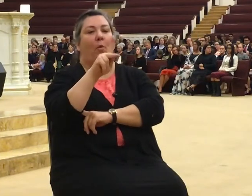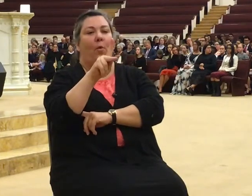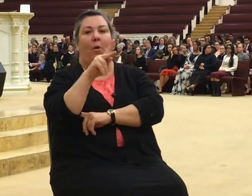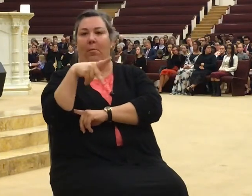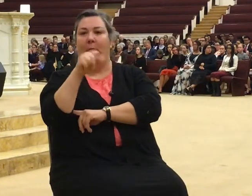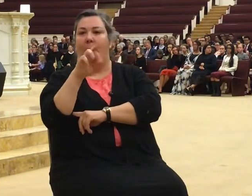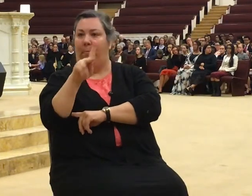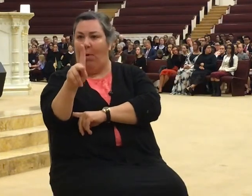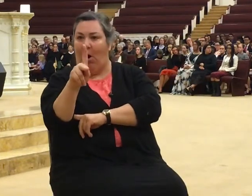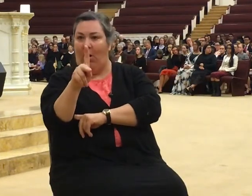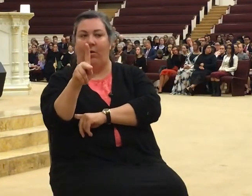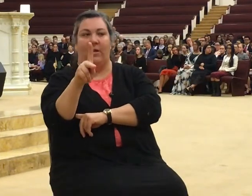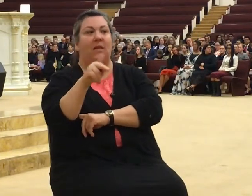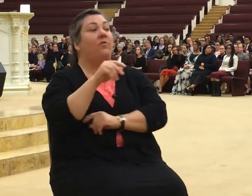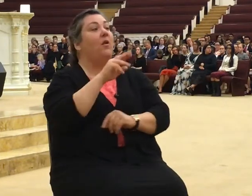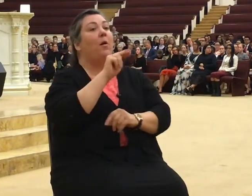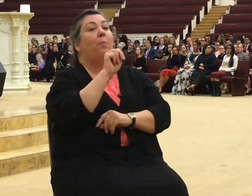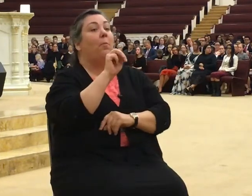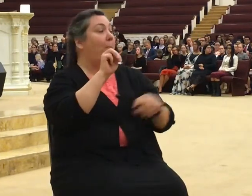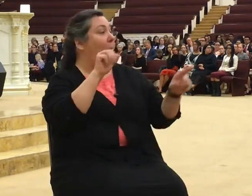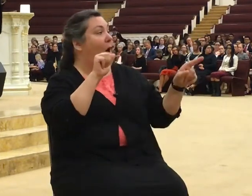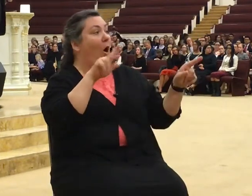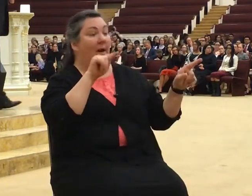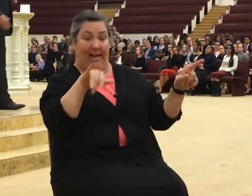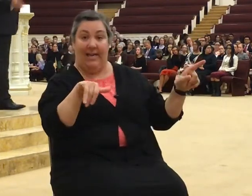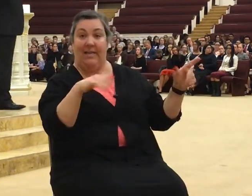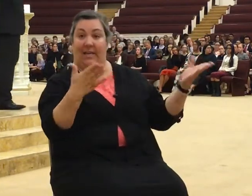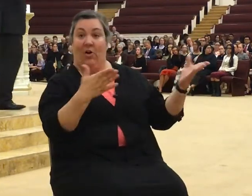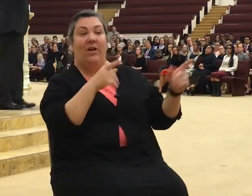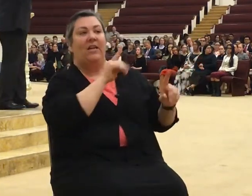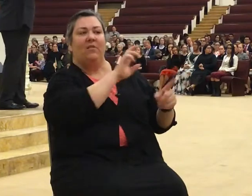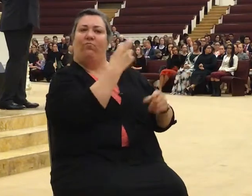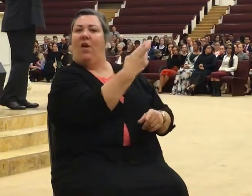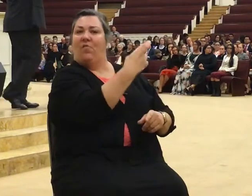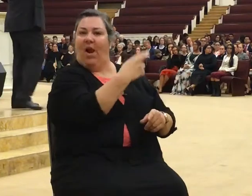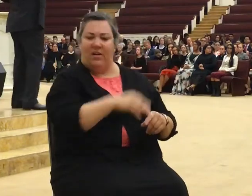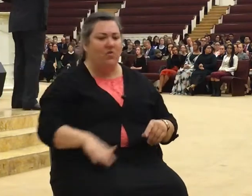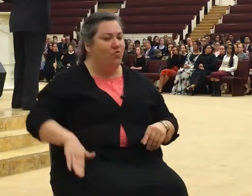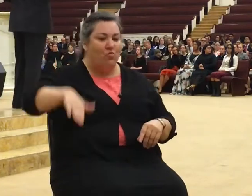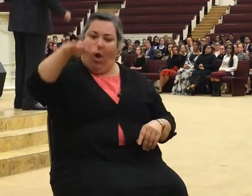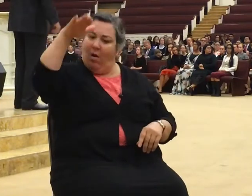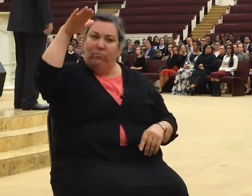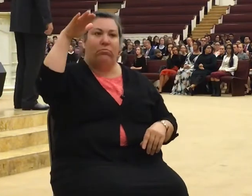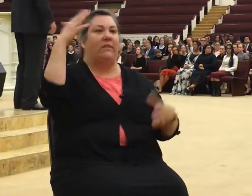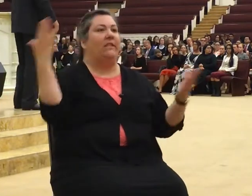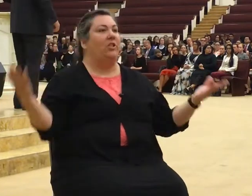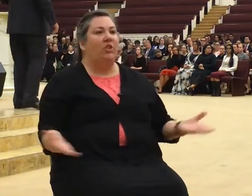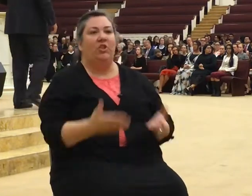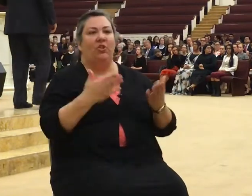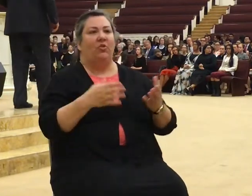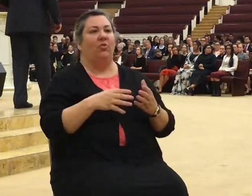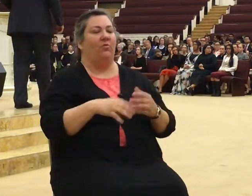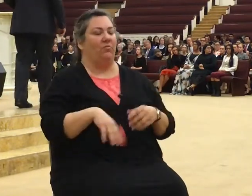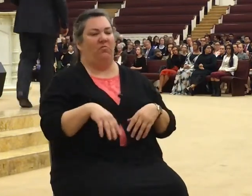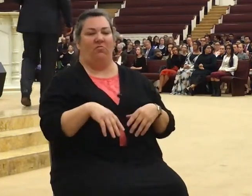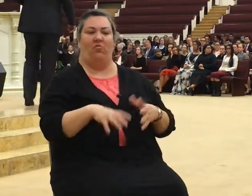up, Marty, one of Marty's best friends. Grew up playing ball around here, mean streets of Oak